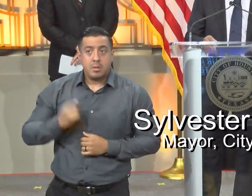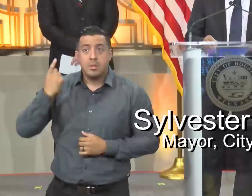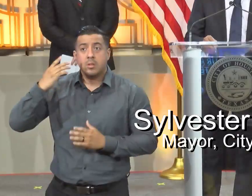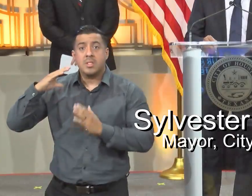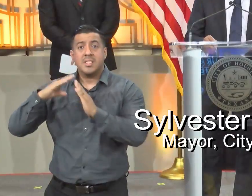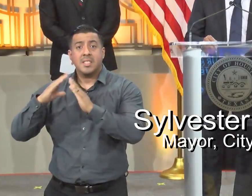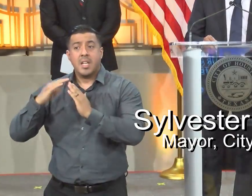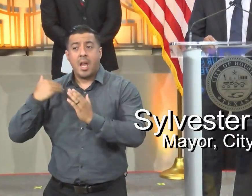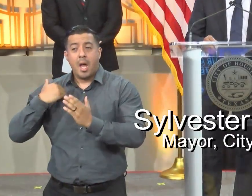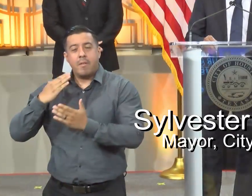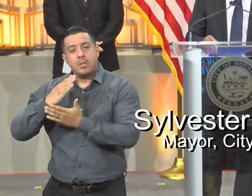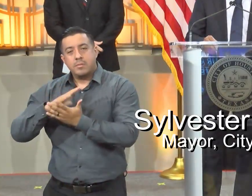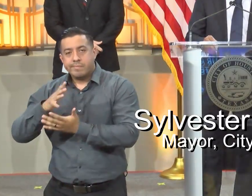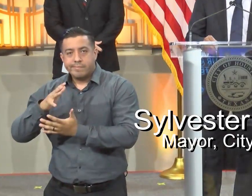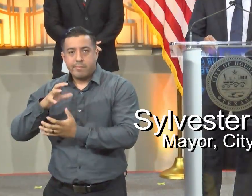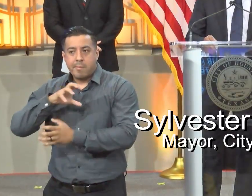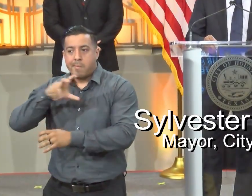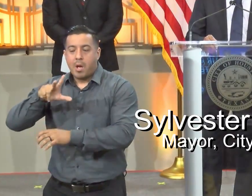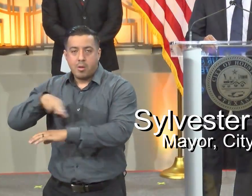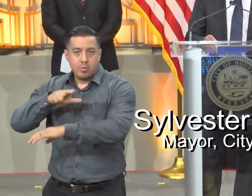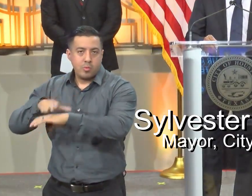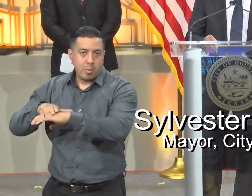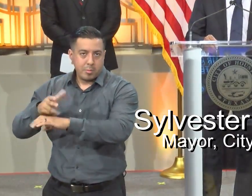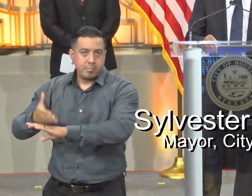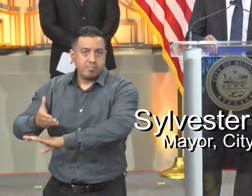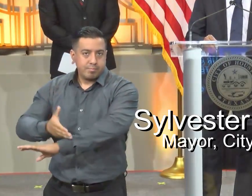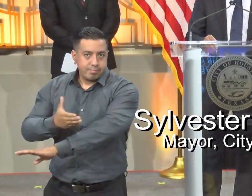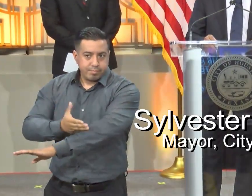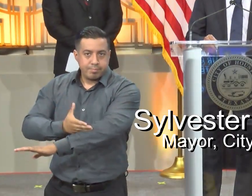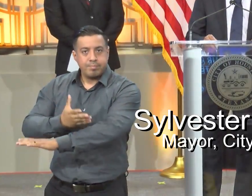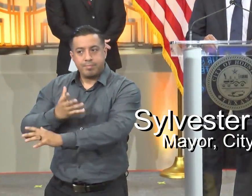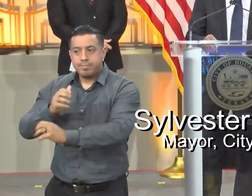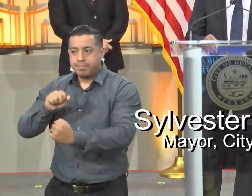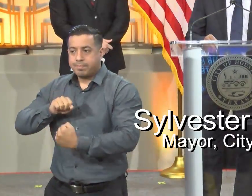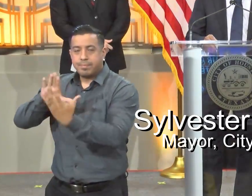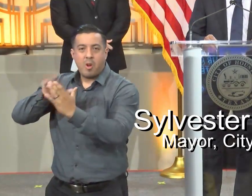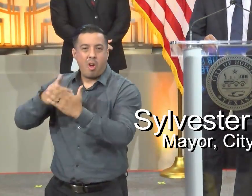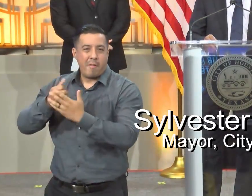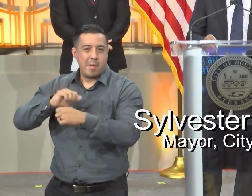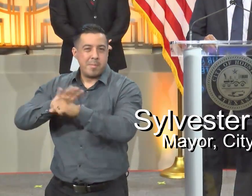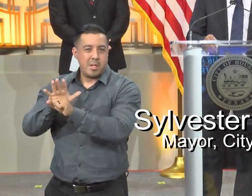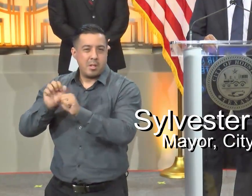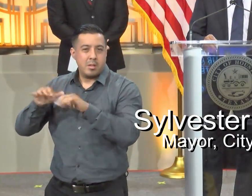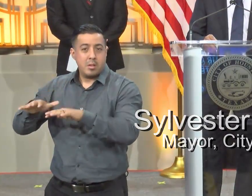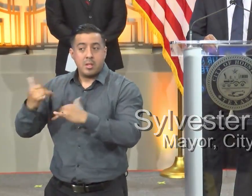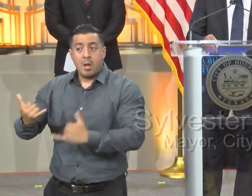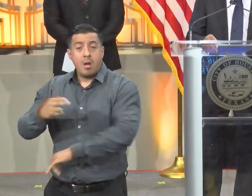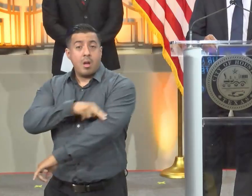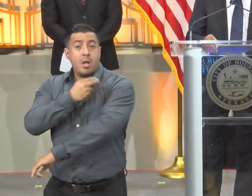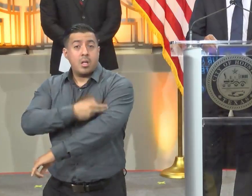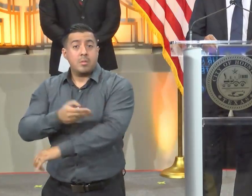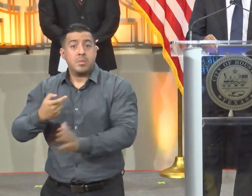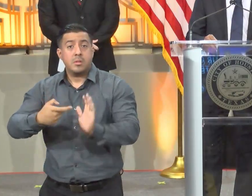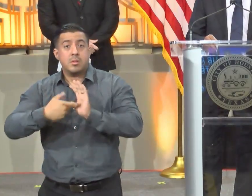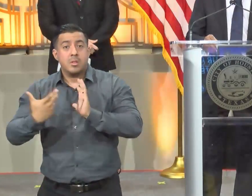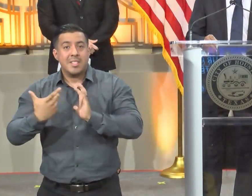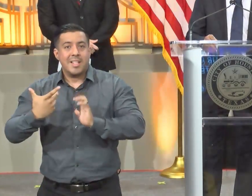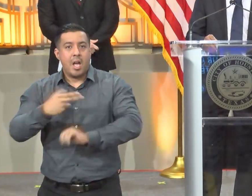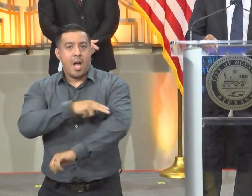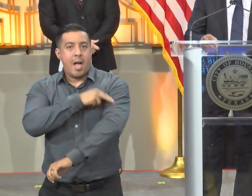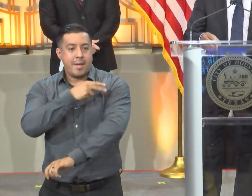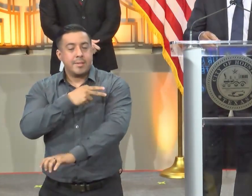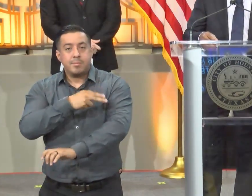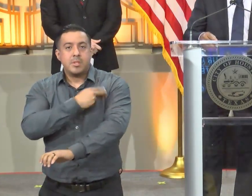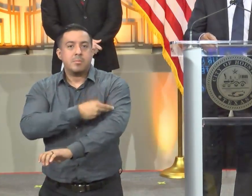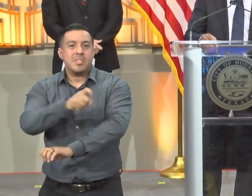some level of normalcy with progress in our battle against the pandemic, the hospital's demand for blood is increasing.